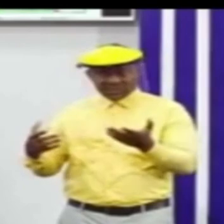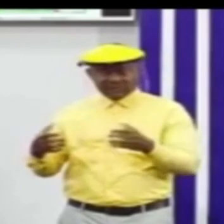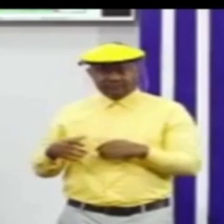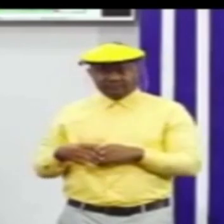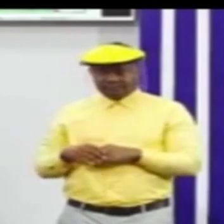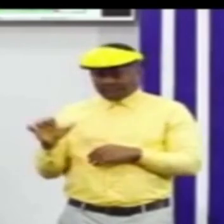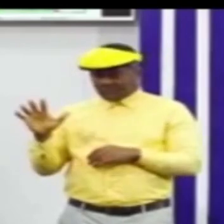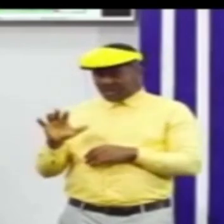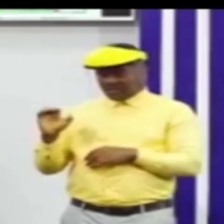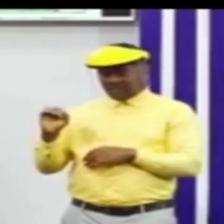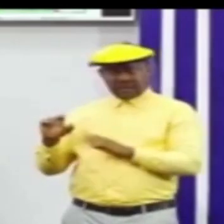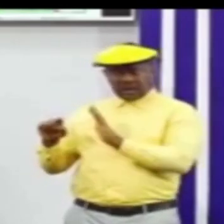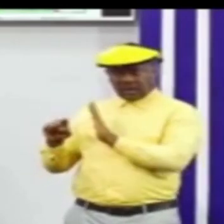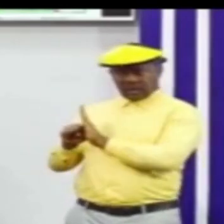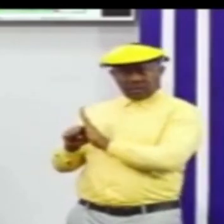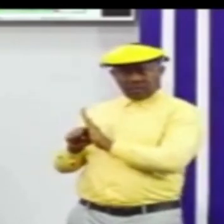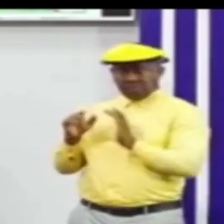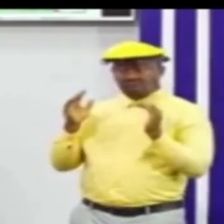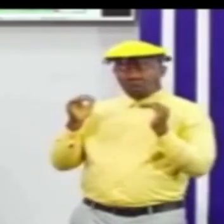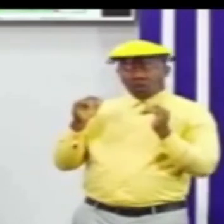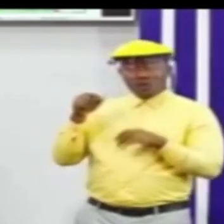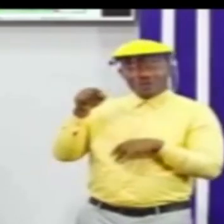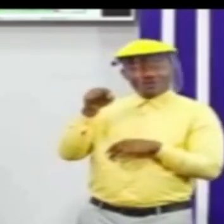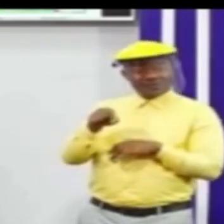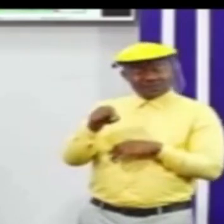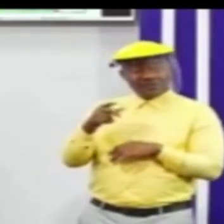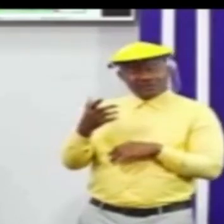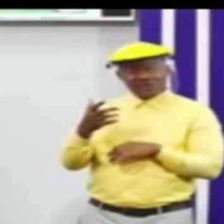turned negative, and we are hoping that by the next, we'll do